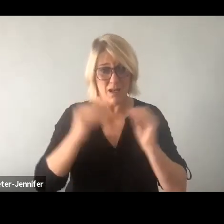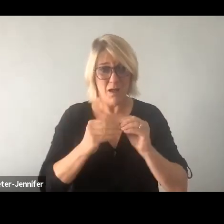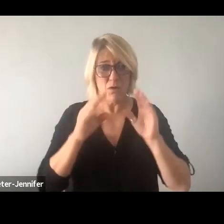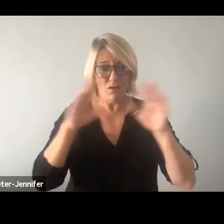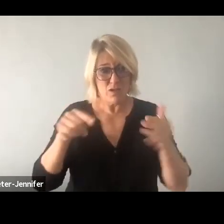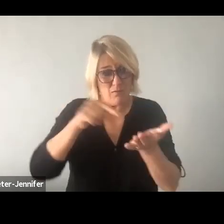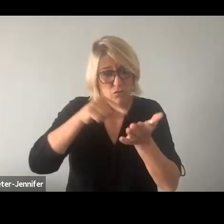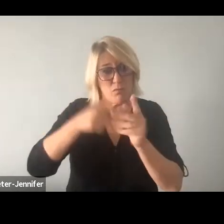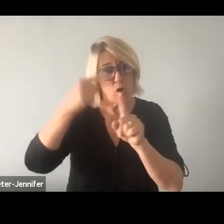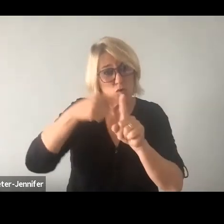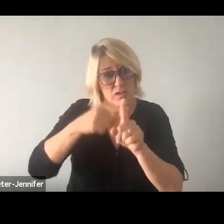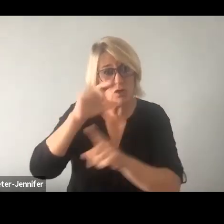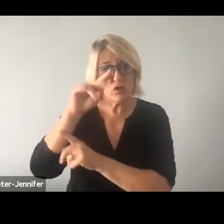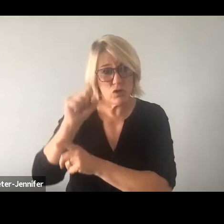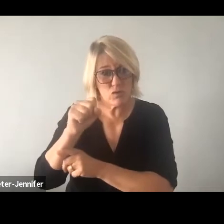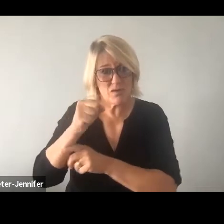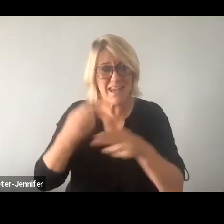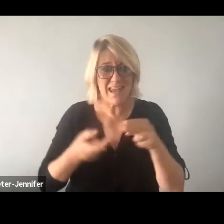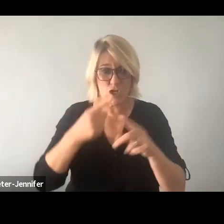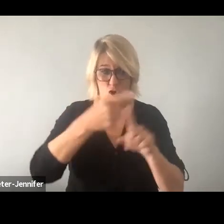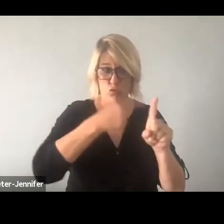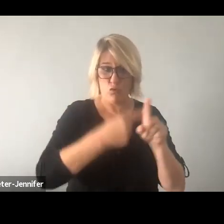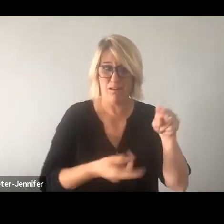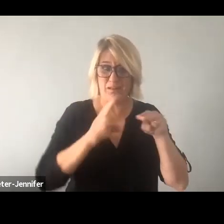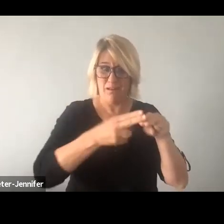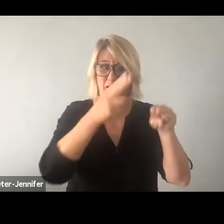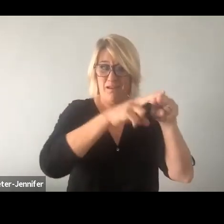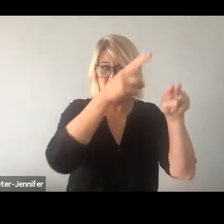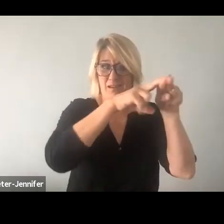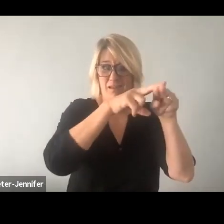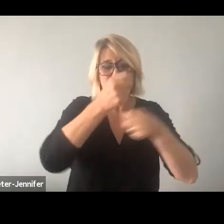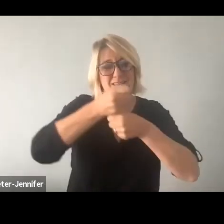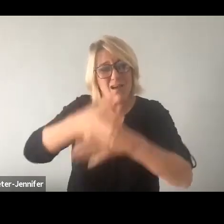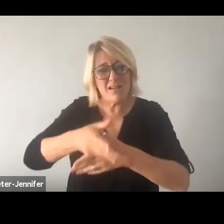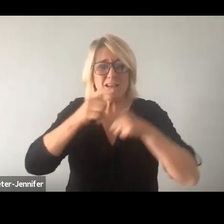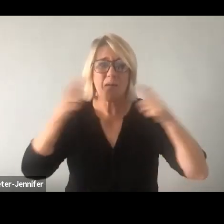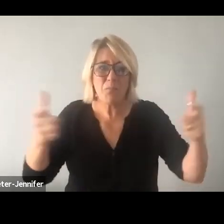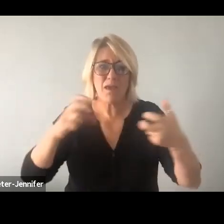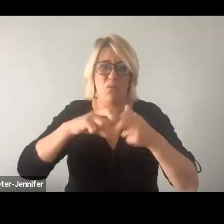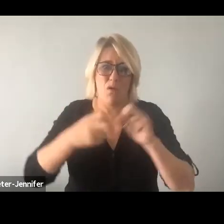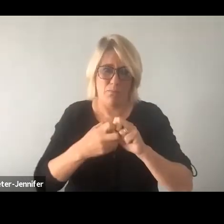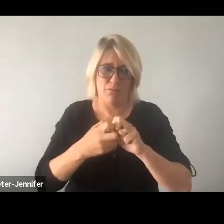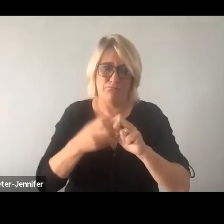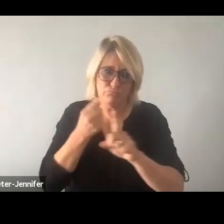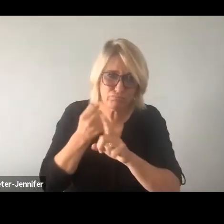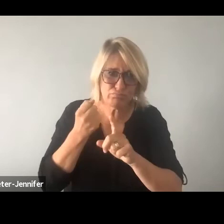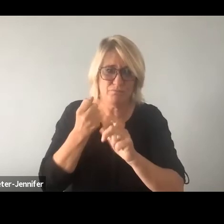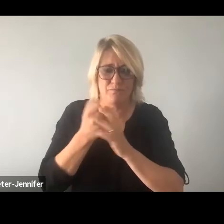units and rising rents is causing a huge problem. A recent report found that there were